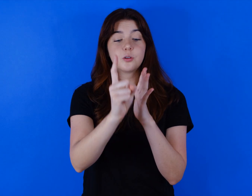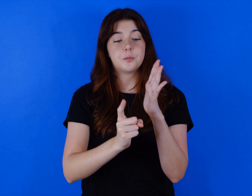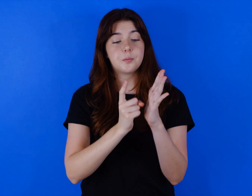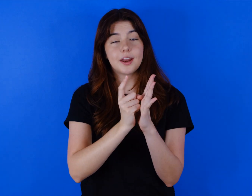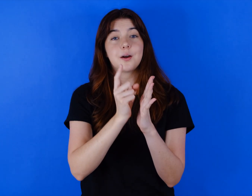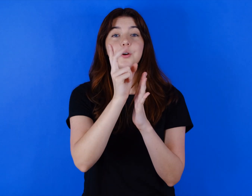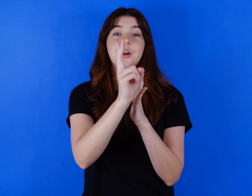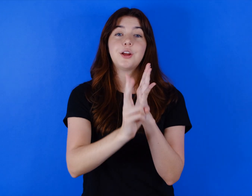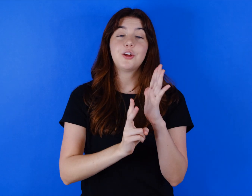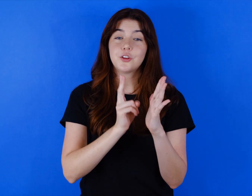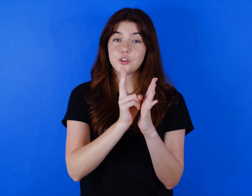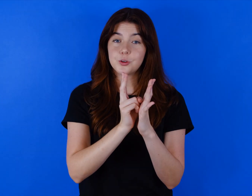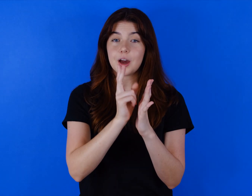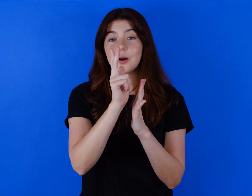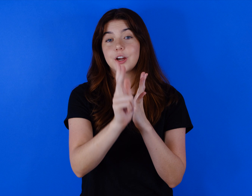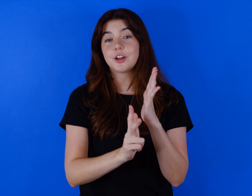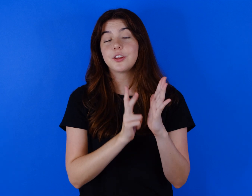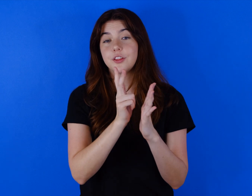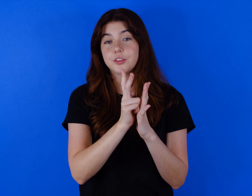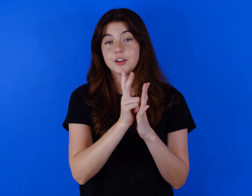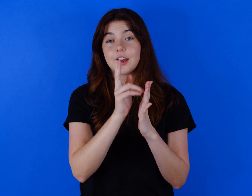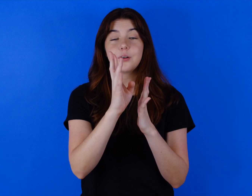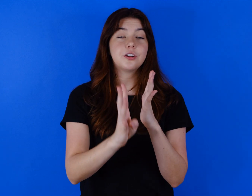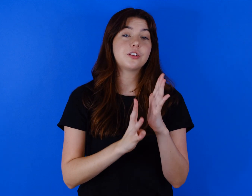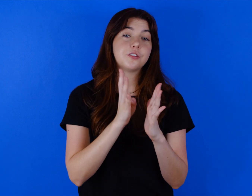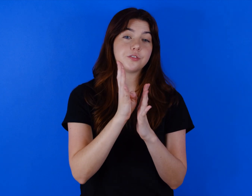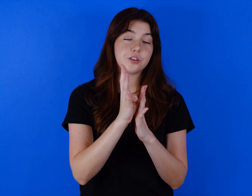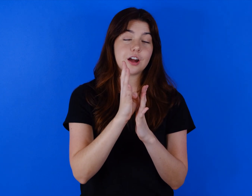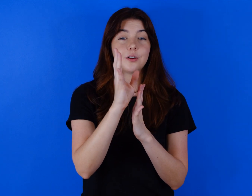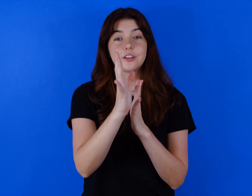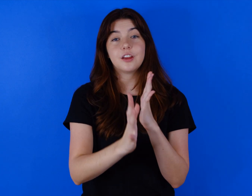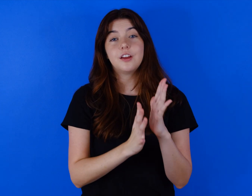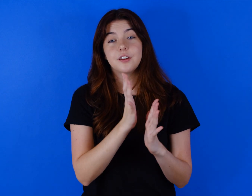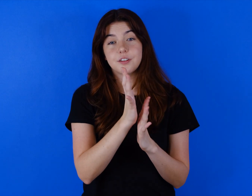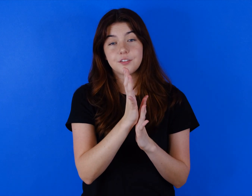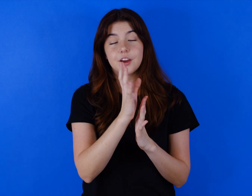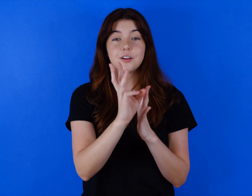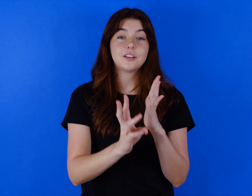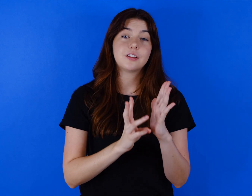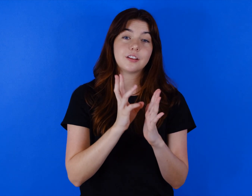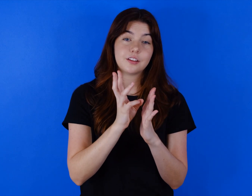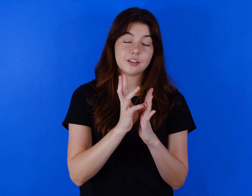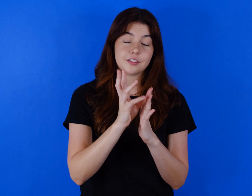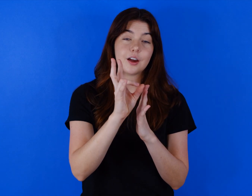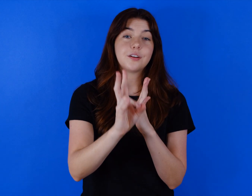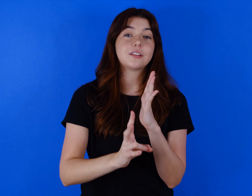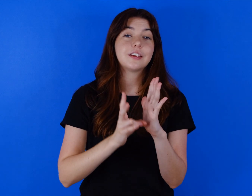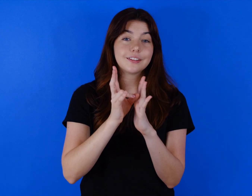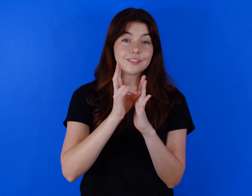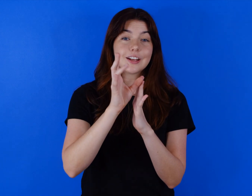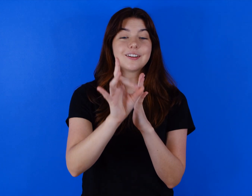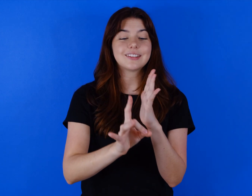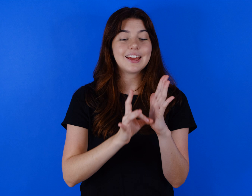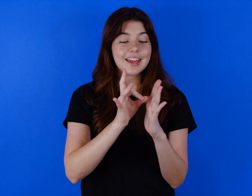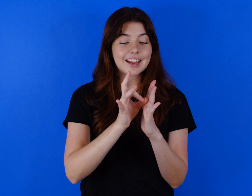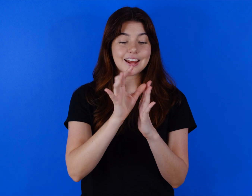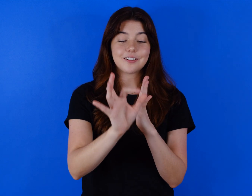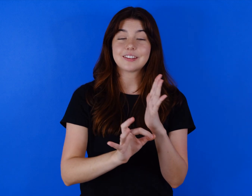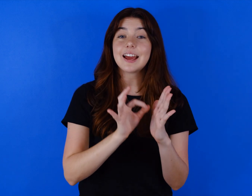1 hour, 2 hour, 3 hours, 4 hours, 5 hours, 6 hours, 7 hours, 8 hours, 9